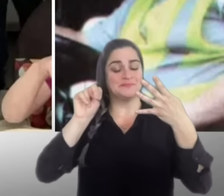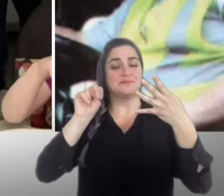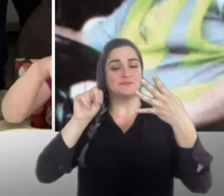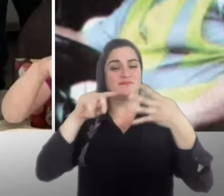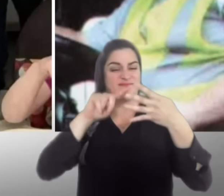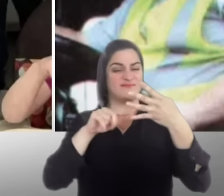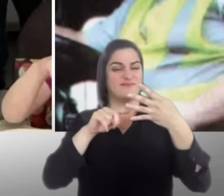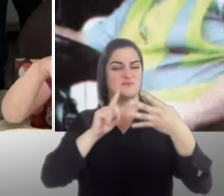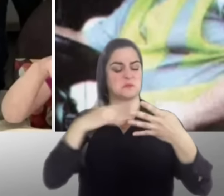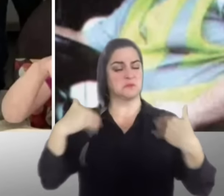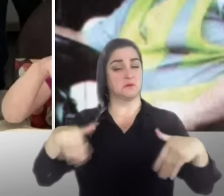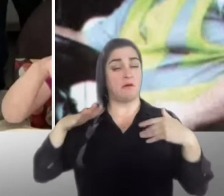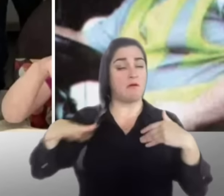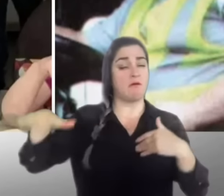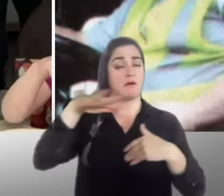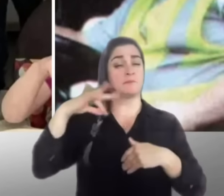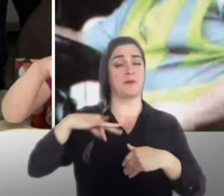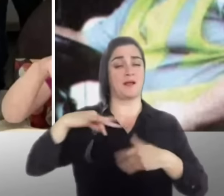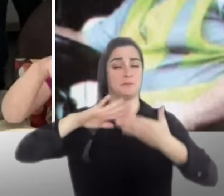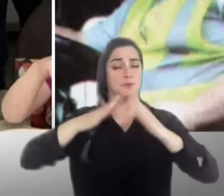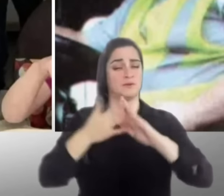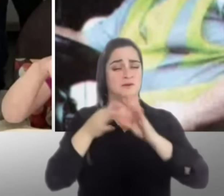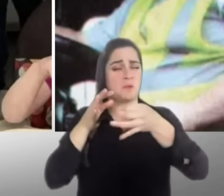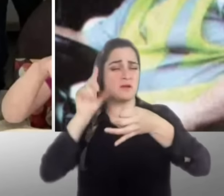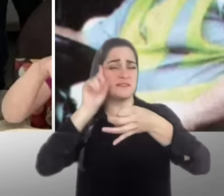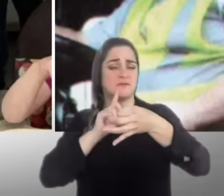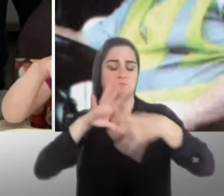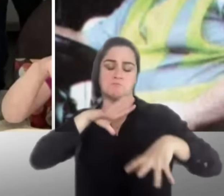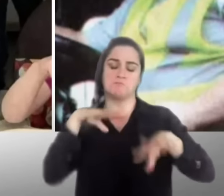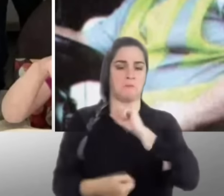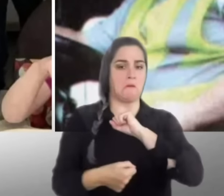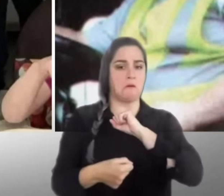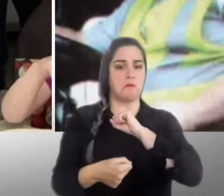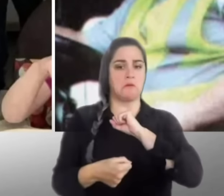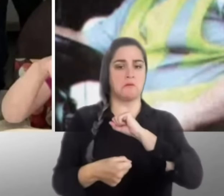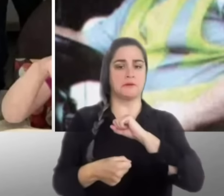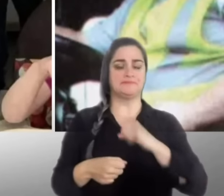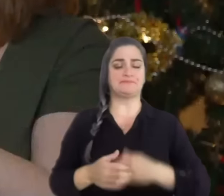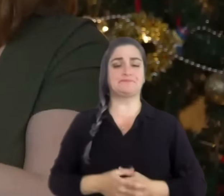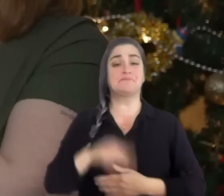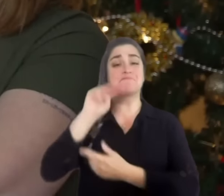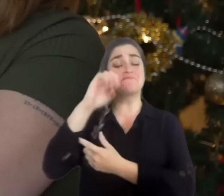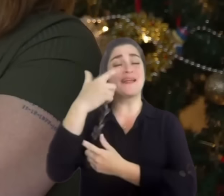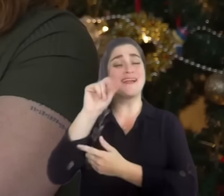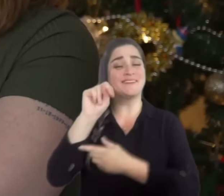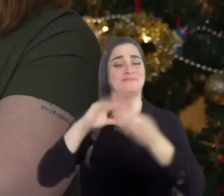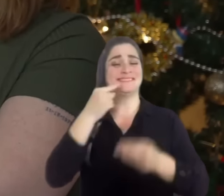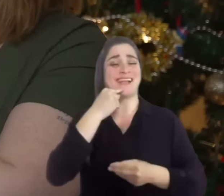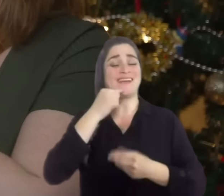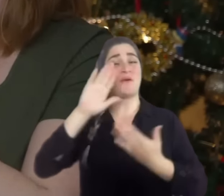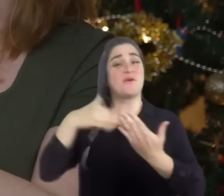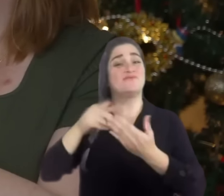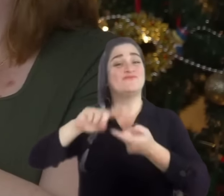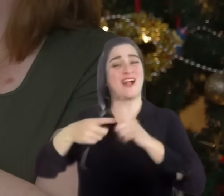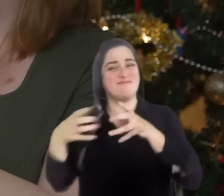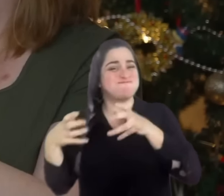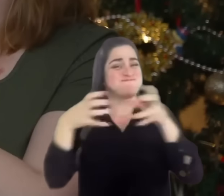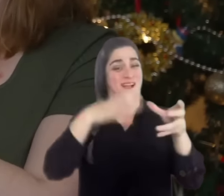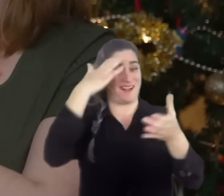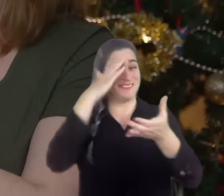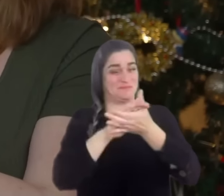McFarlane. A loss felt acutely throughout Maine's small and tight-knit deaf community. MEGAN Our friends, you know, and